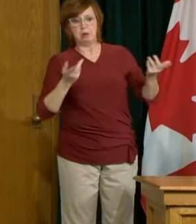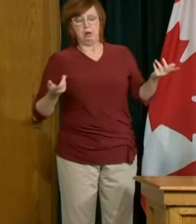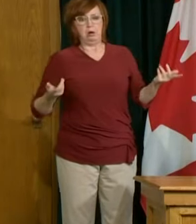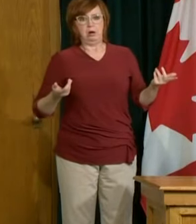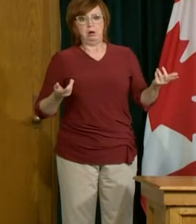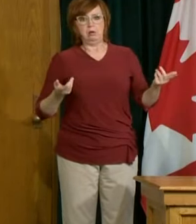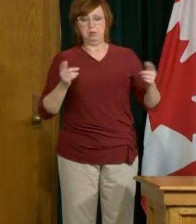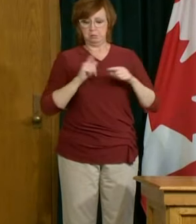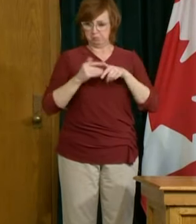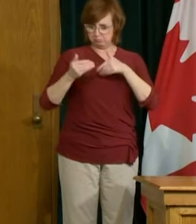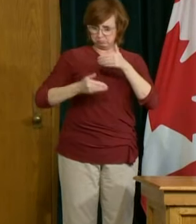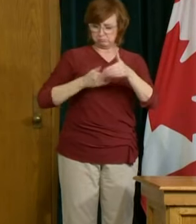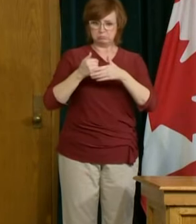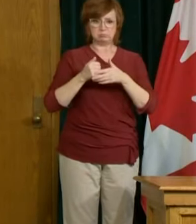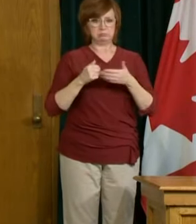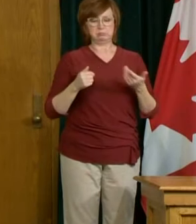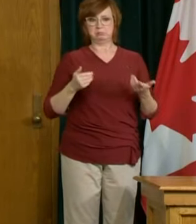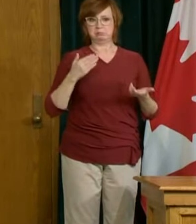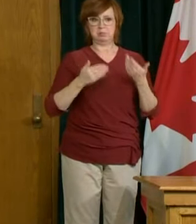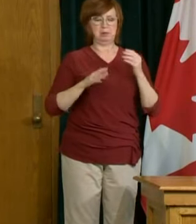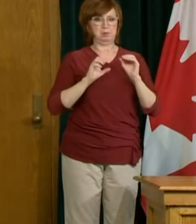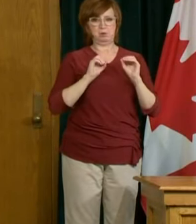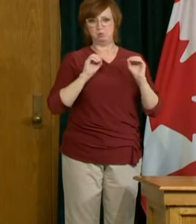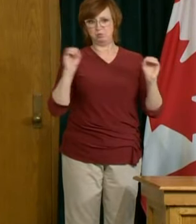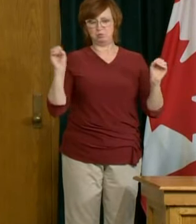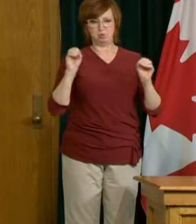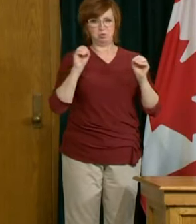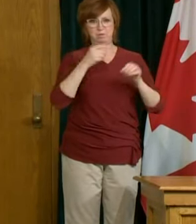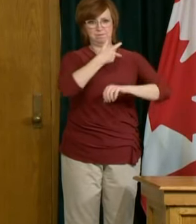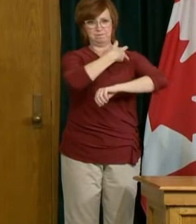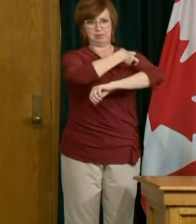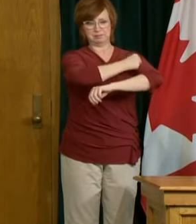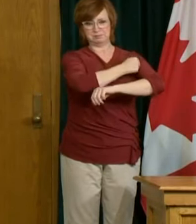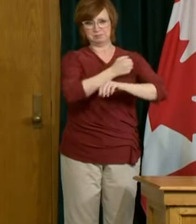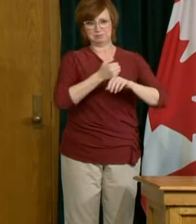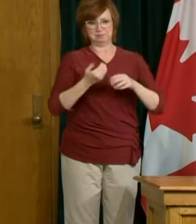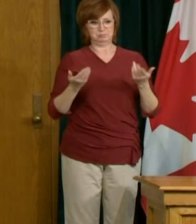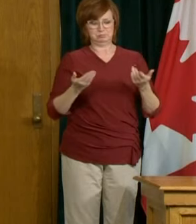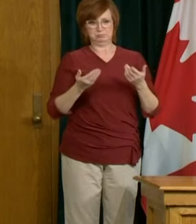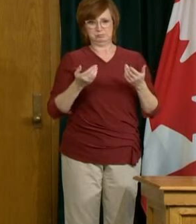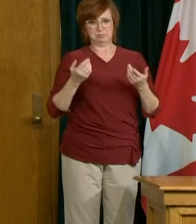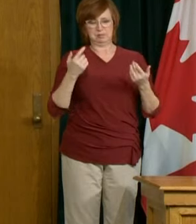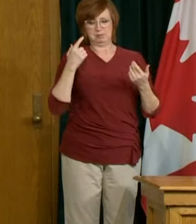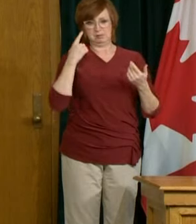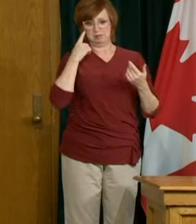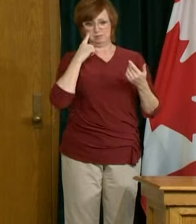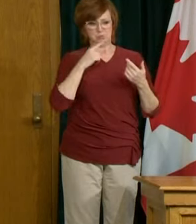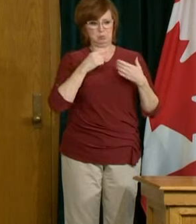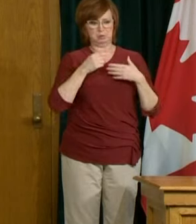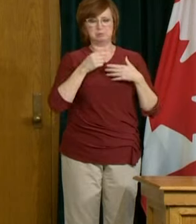effective therapeutics or a vaccine, which may be many months into the future, that risk will always remain.